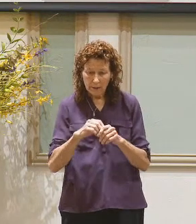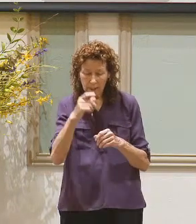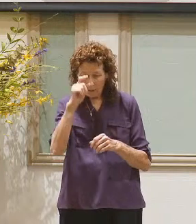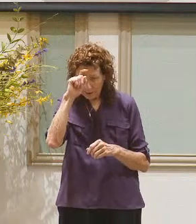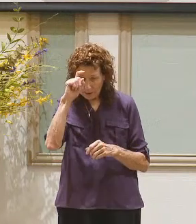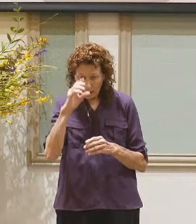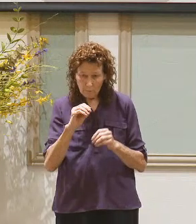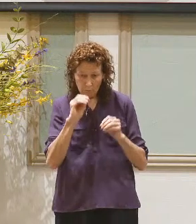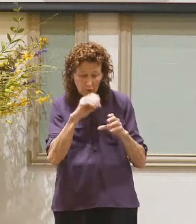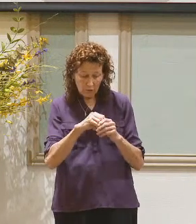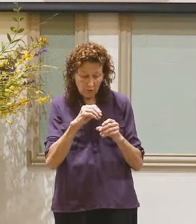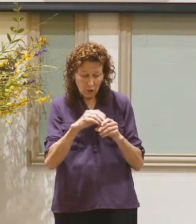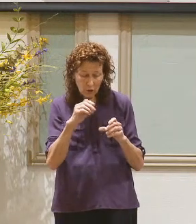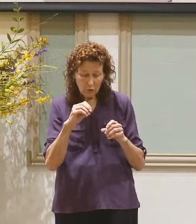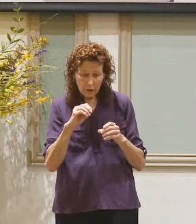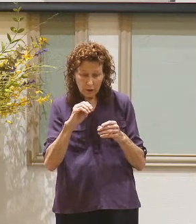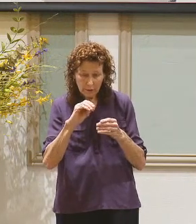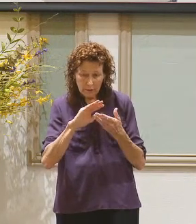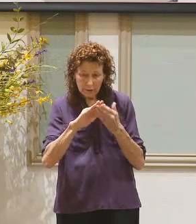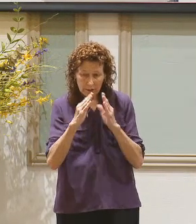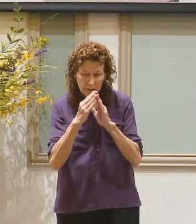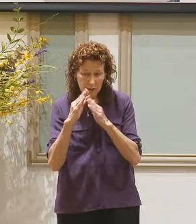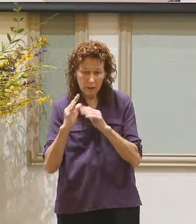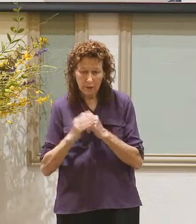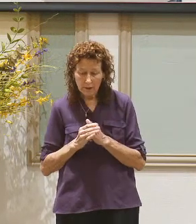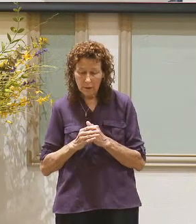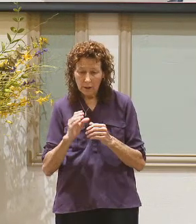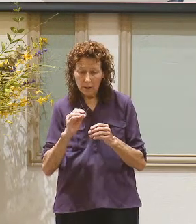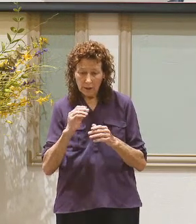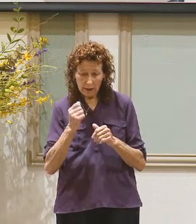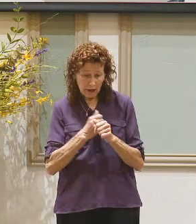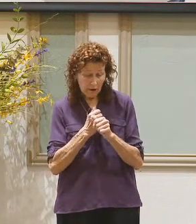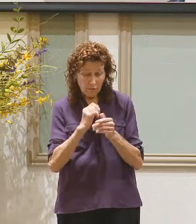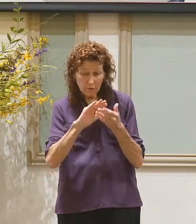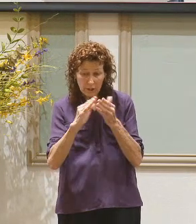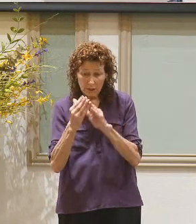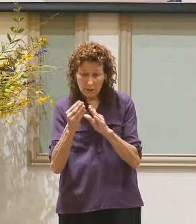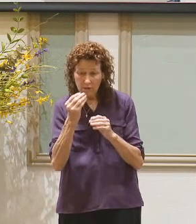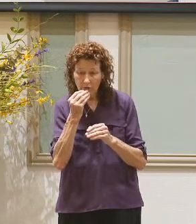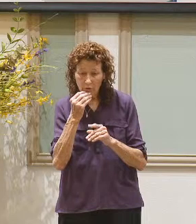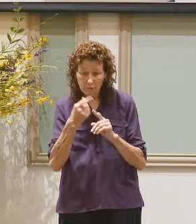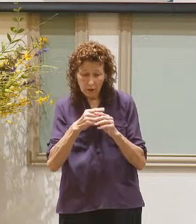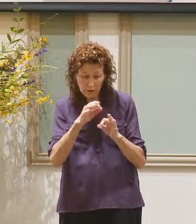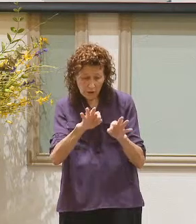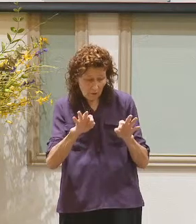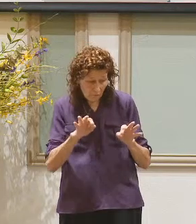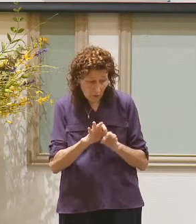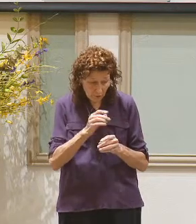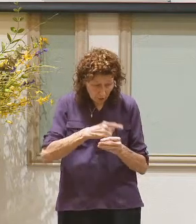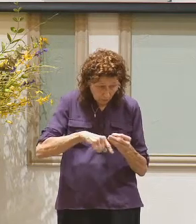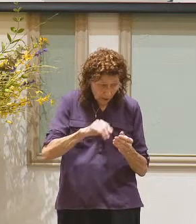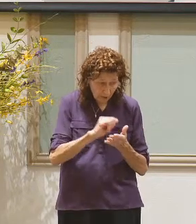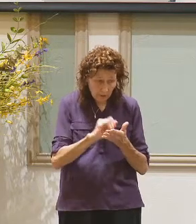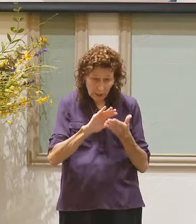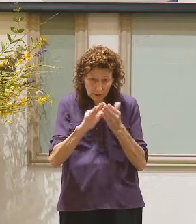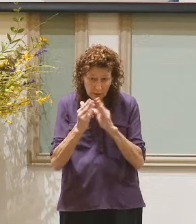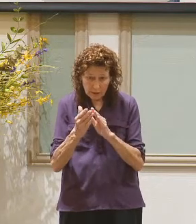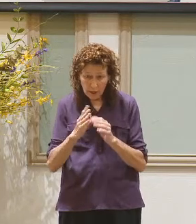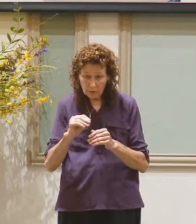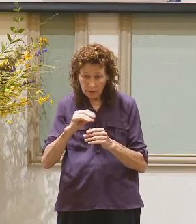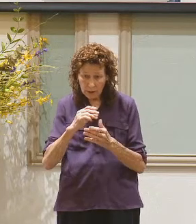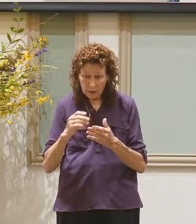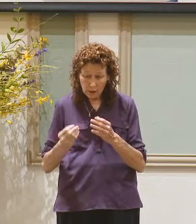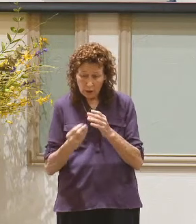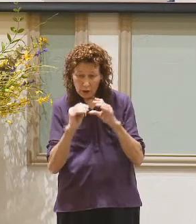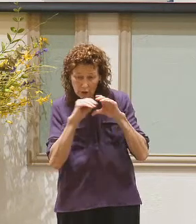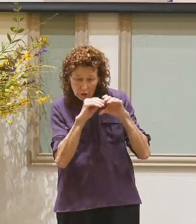and put the food into the cities. He put in every city the food from the fields around it, and Joseph stirred up grain in